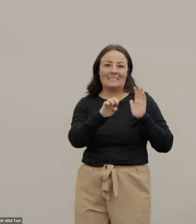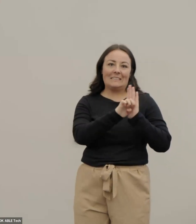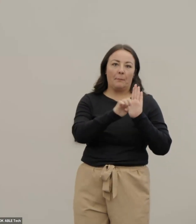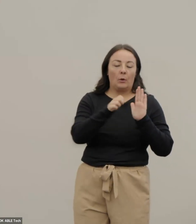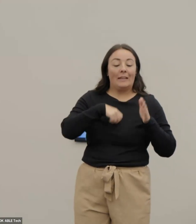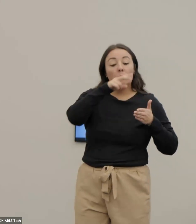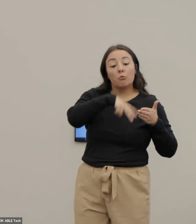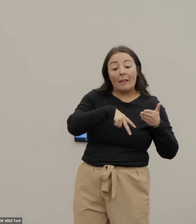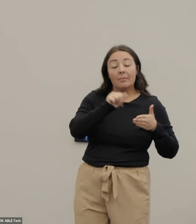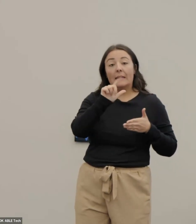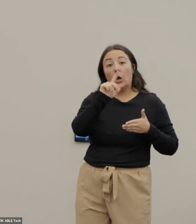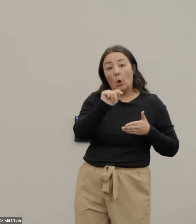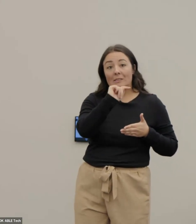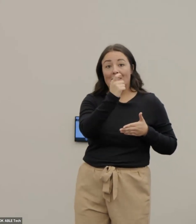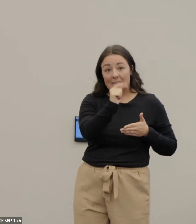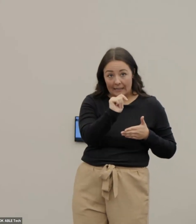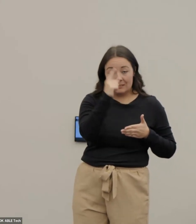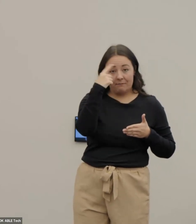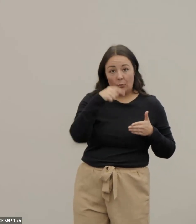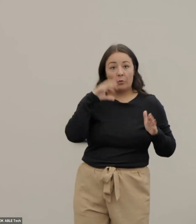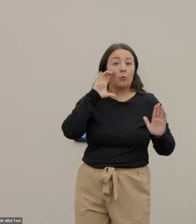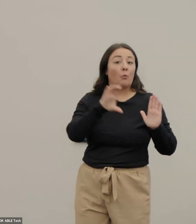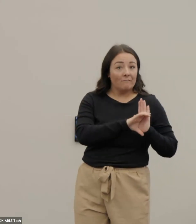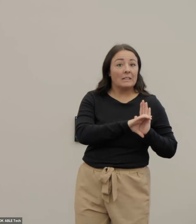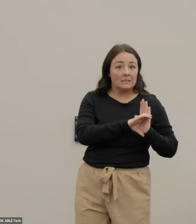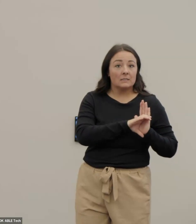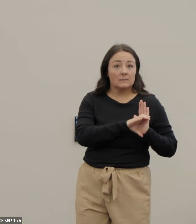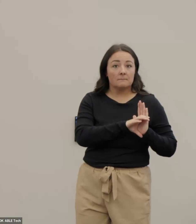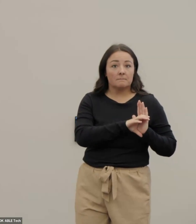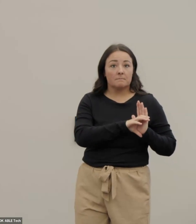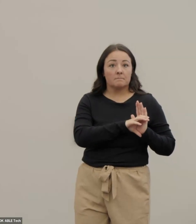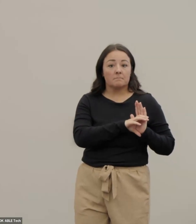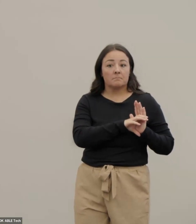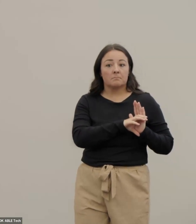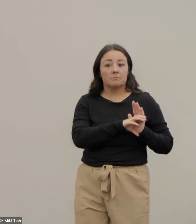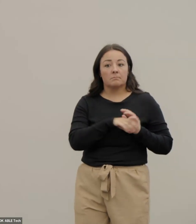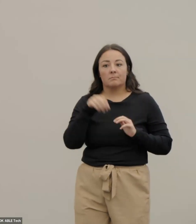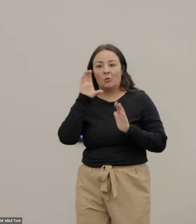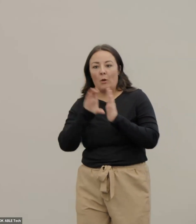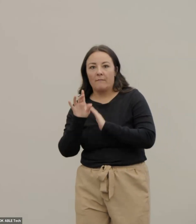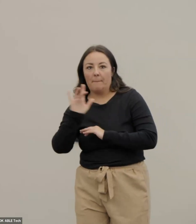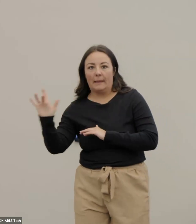Read the alt text for the graphic. Graphic a city, graphic blank,